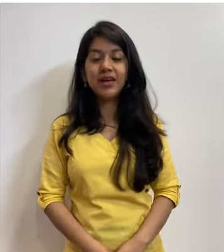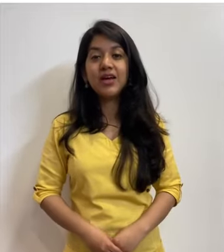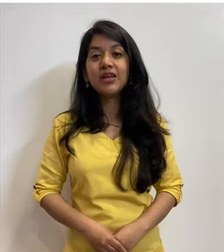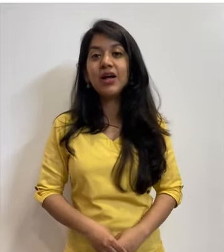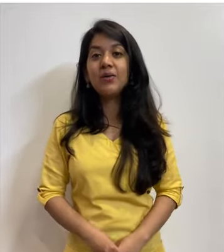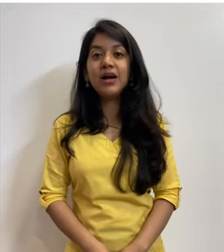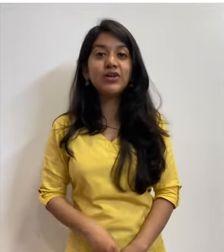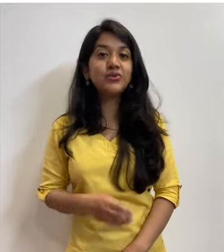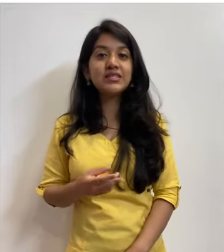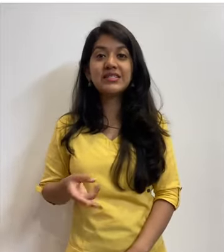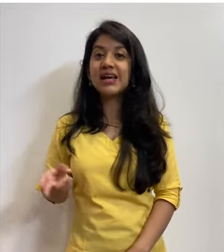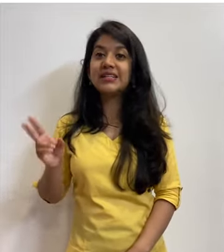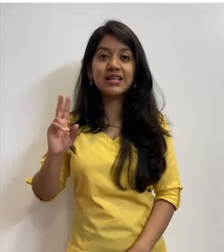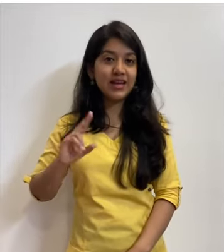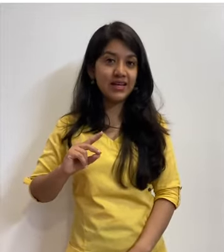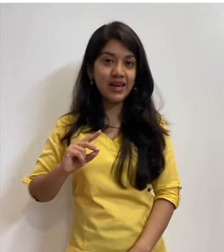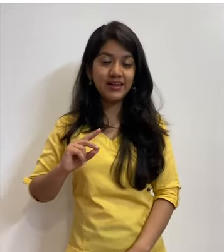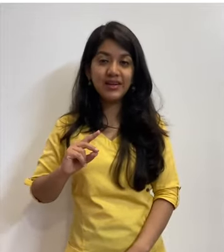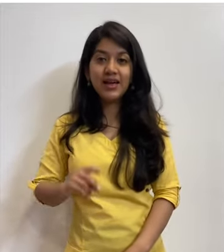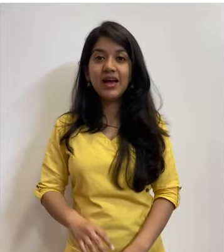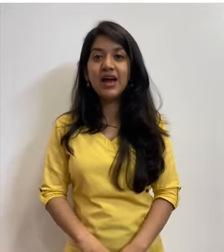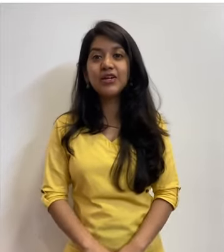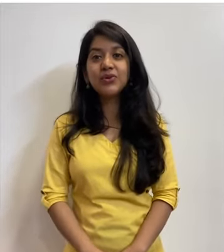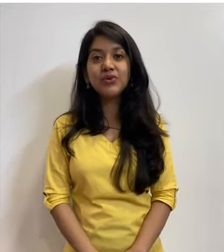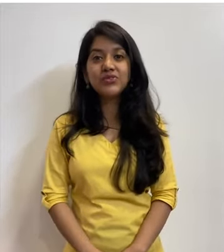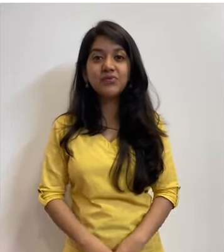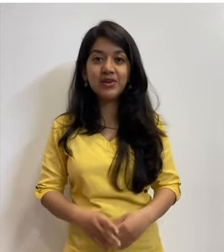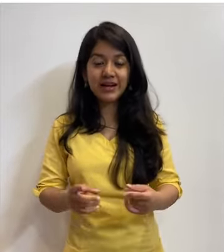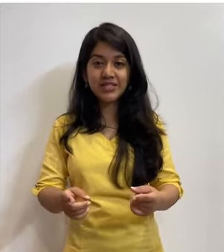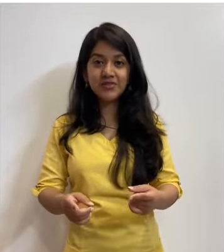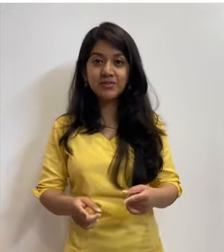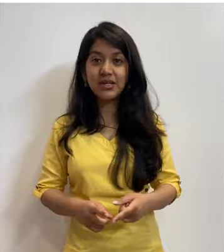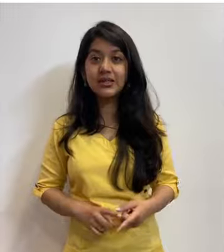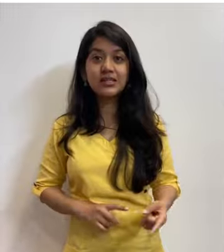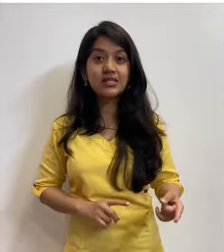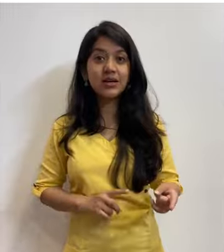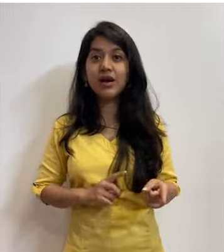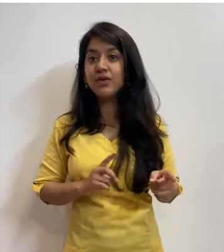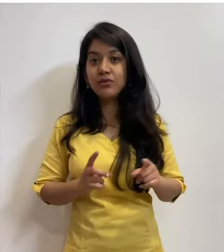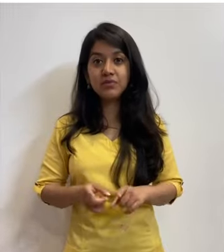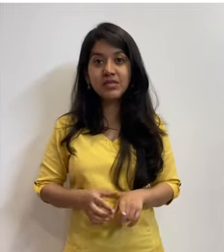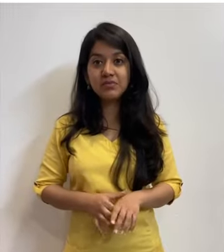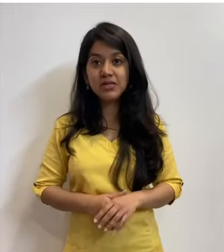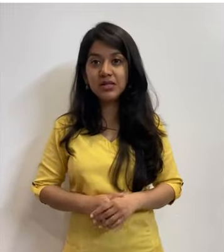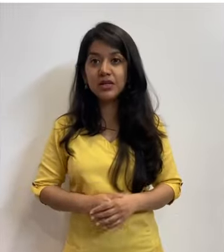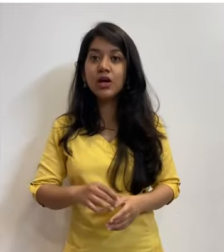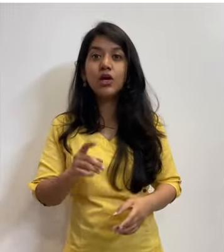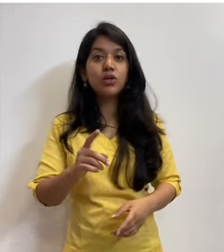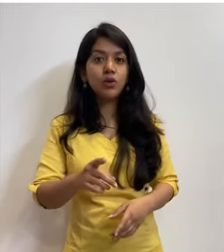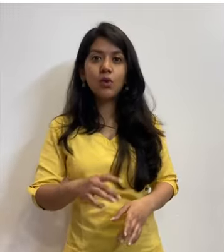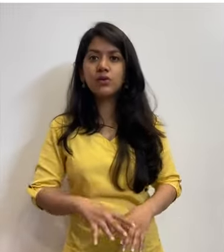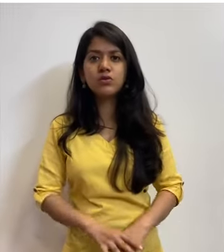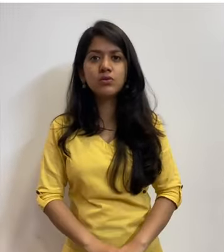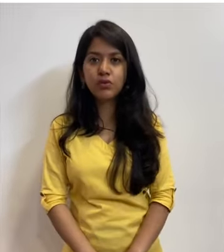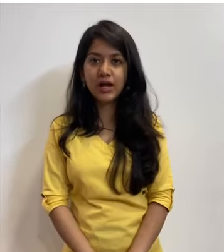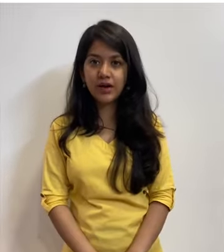Now I'll do the signs again and you also practice with me. This time I won't be speaking. You also don't have to